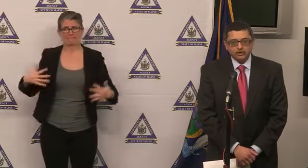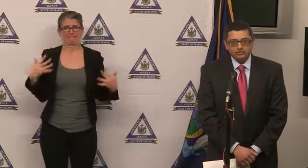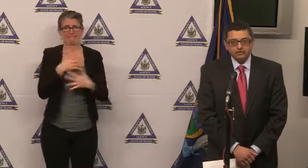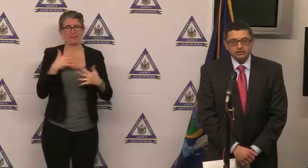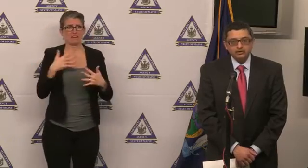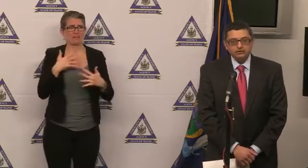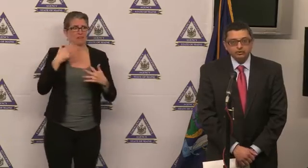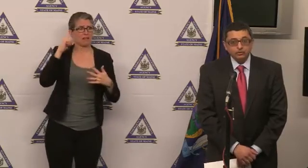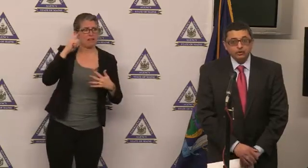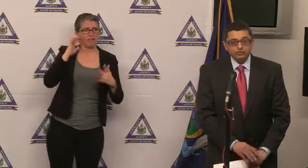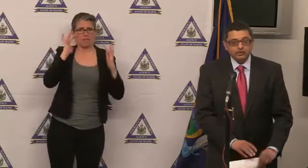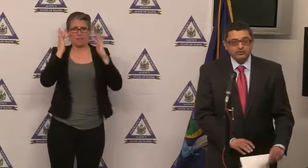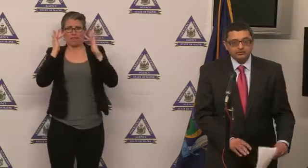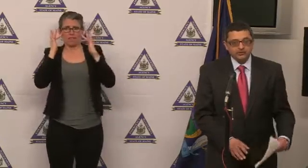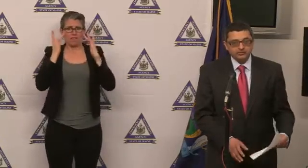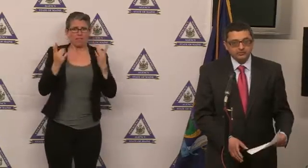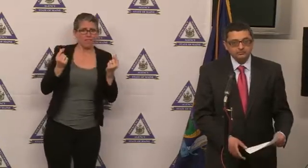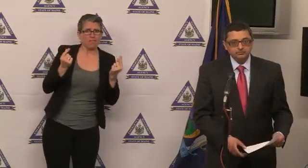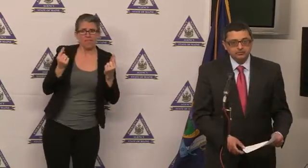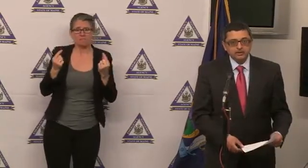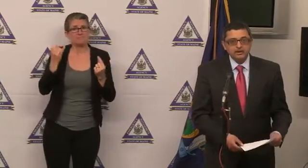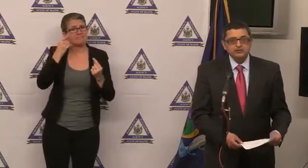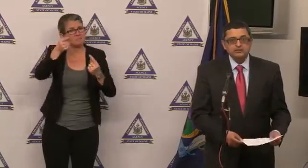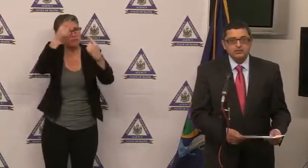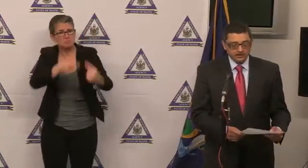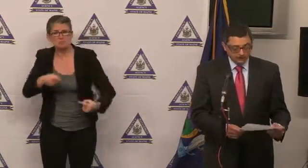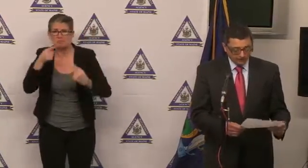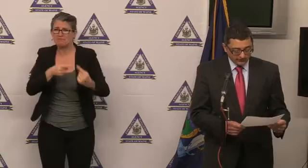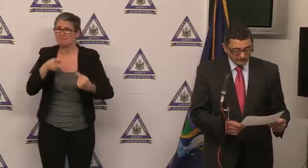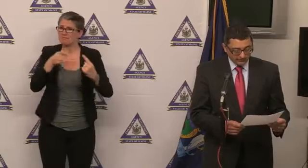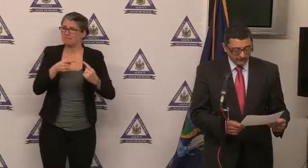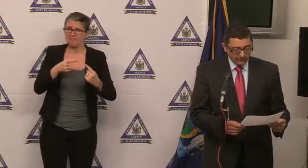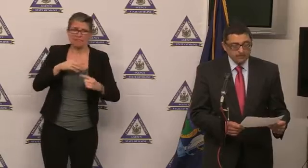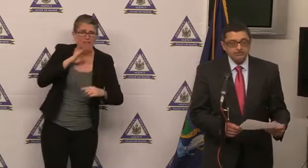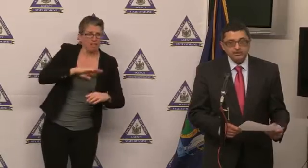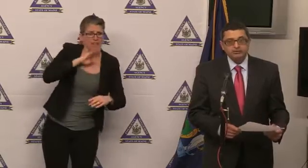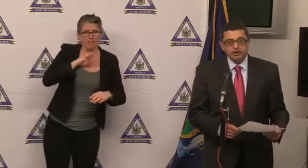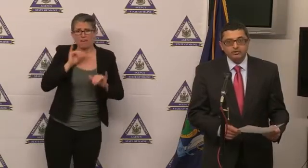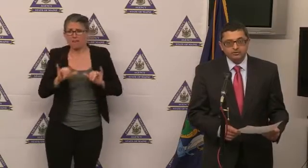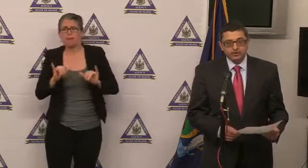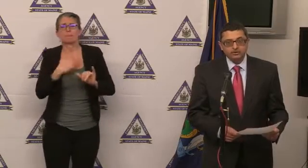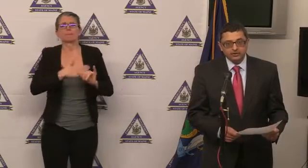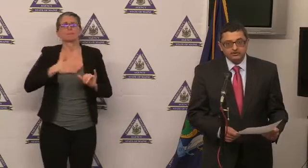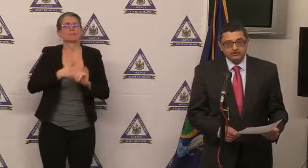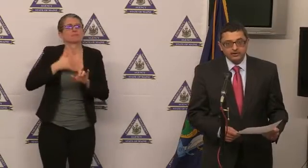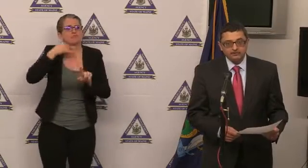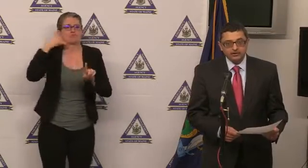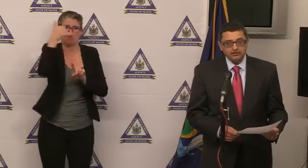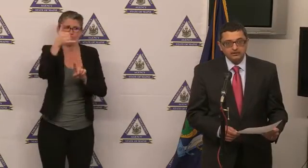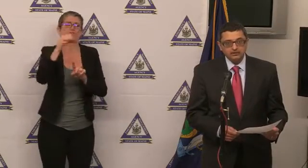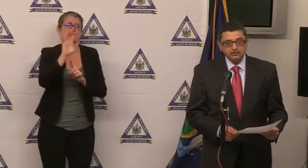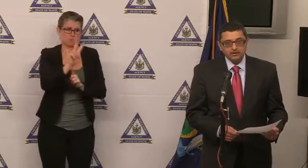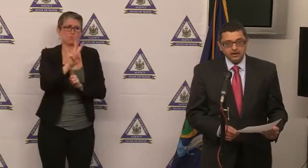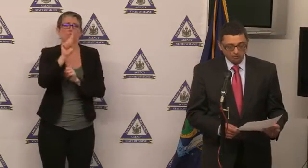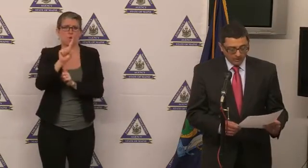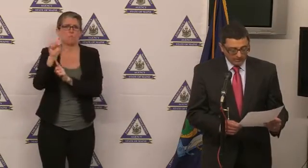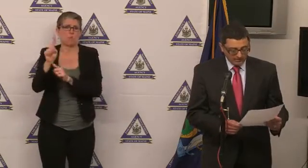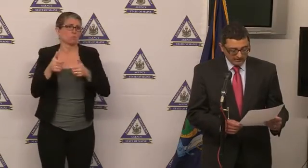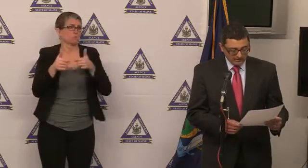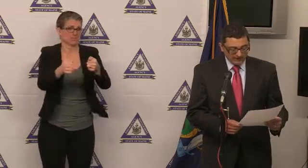reach out. 211 is available. And if you are in crisis, please call the Maine Crisis Hotline